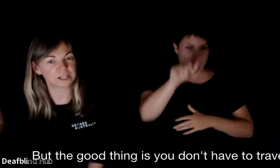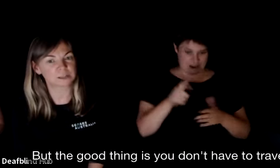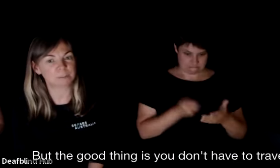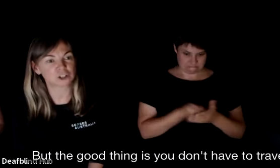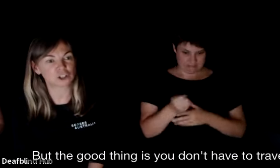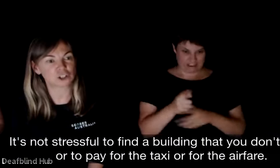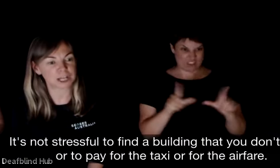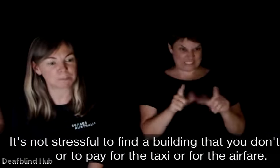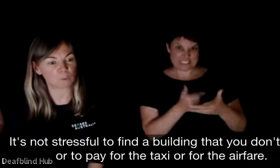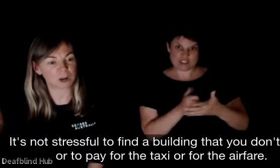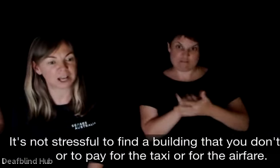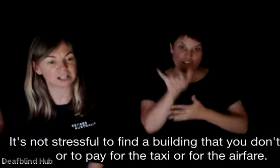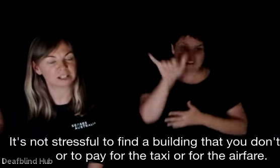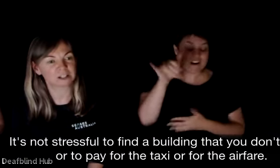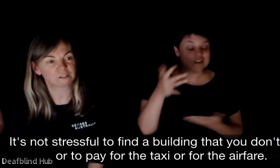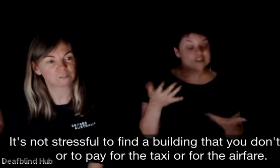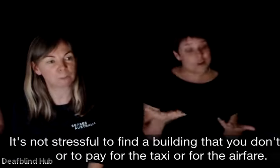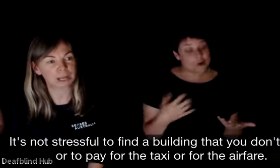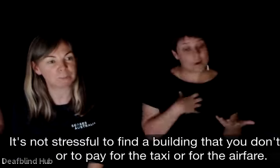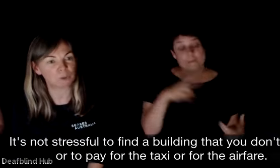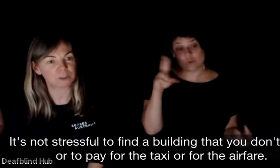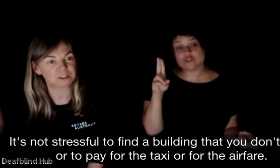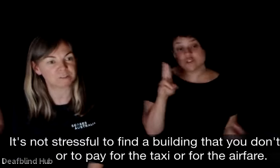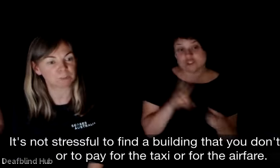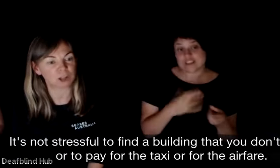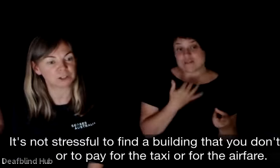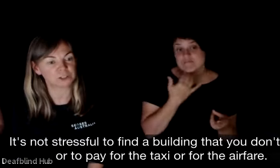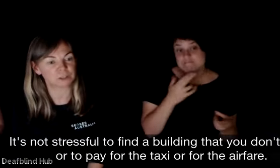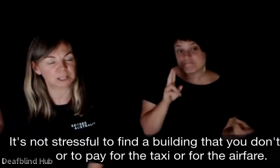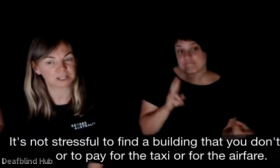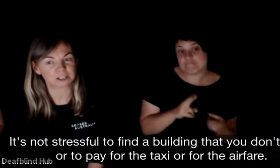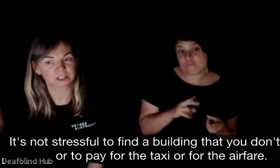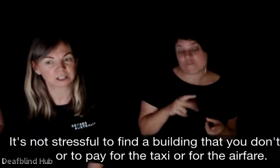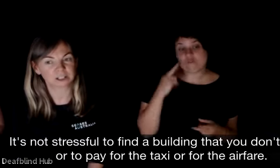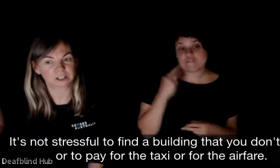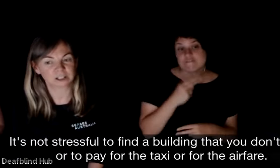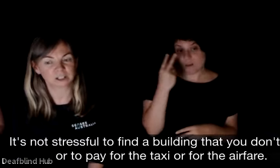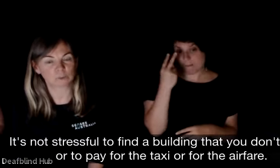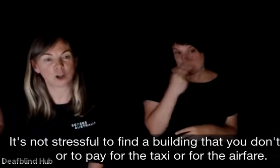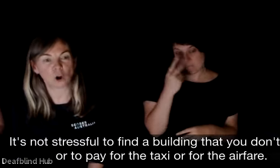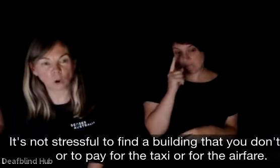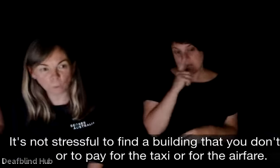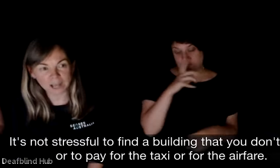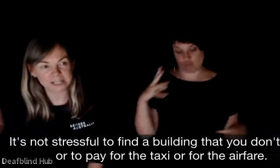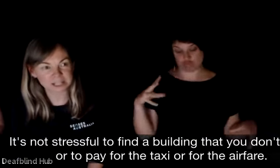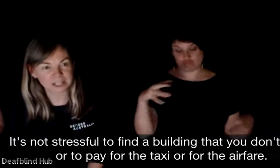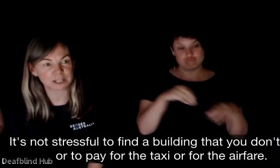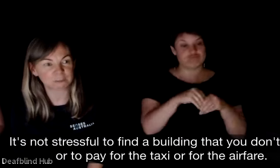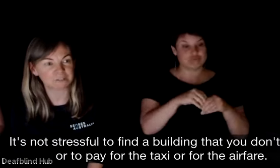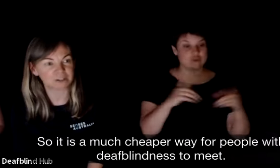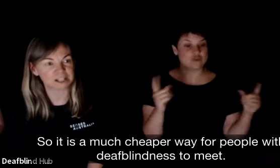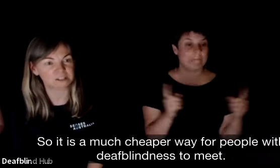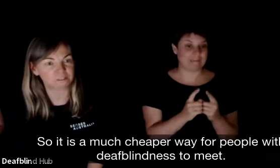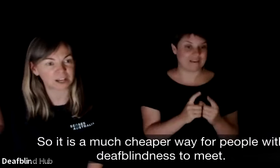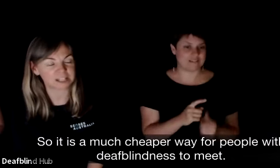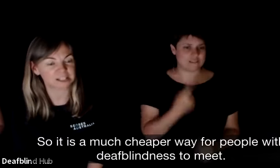So it is a much cheaper way for people with deafblindness to meet. We always need to